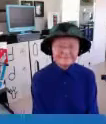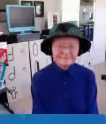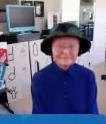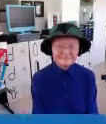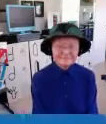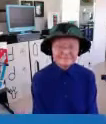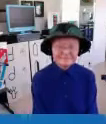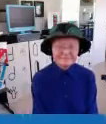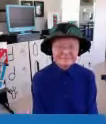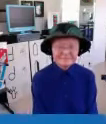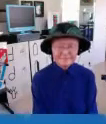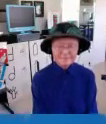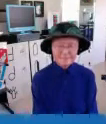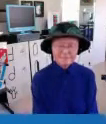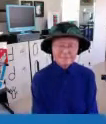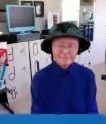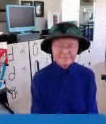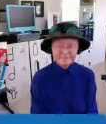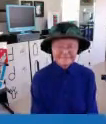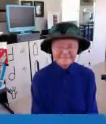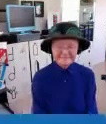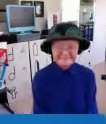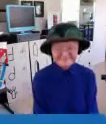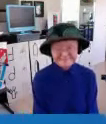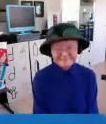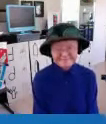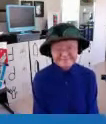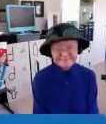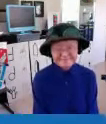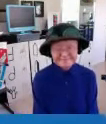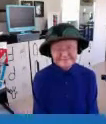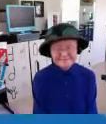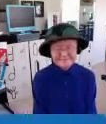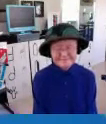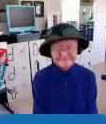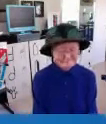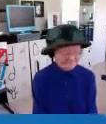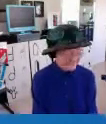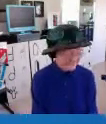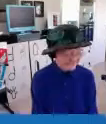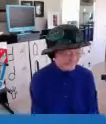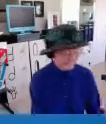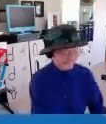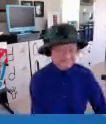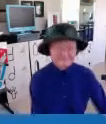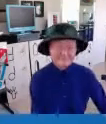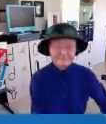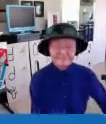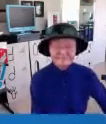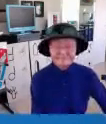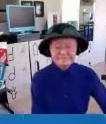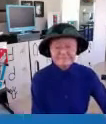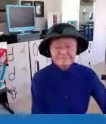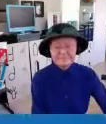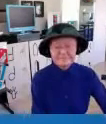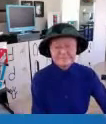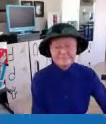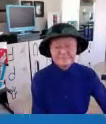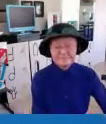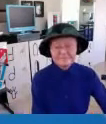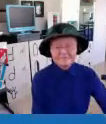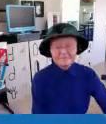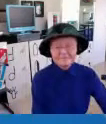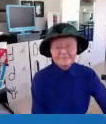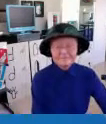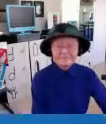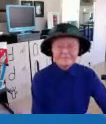So we have quite a bit of difference in just these simple kinds of signs, body parts. We get some really interesting